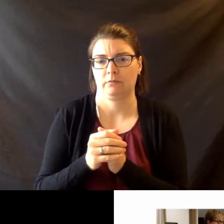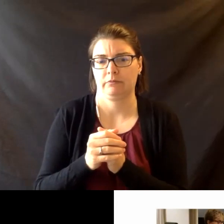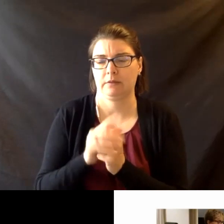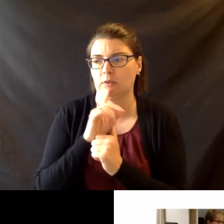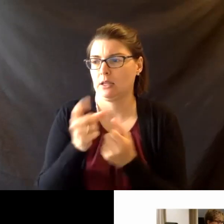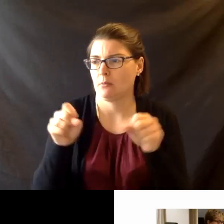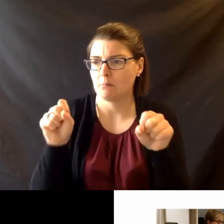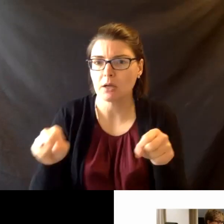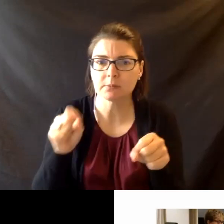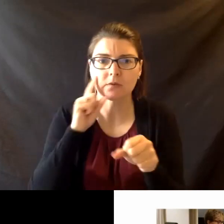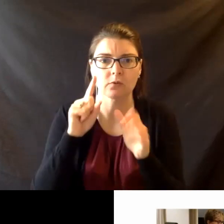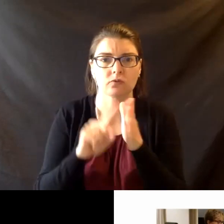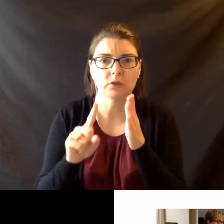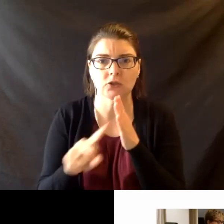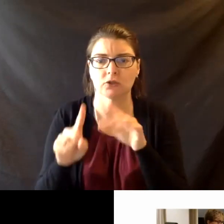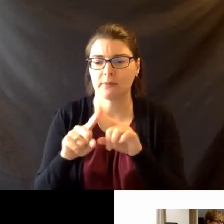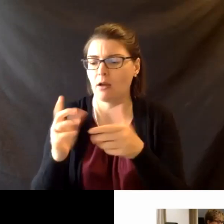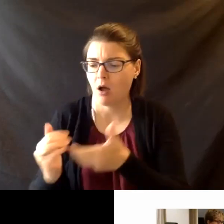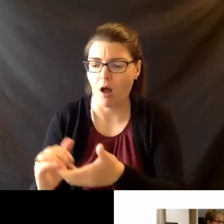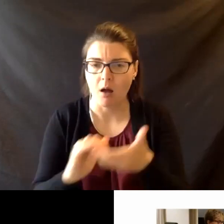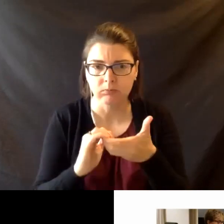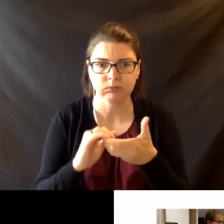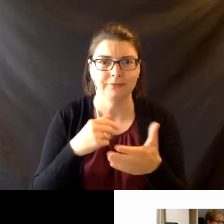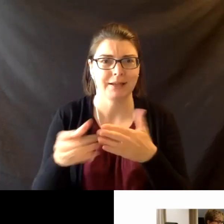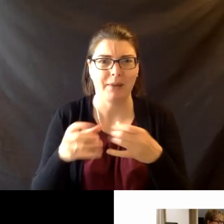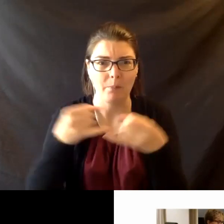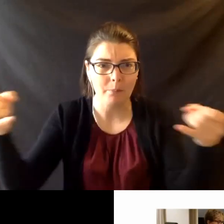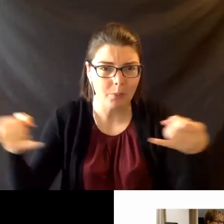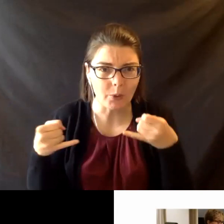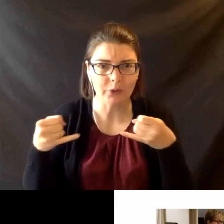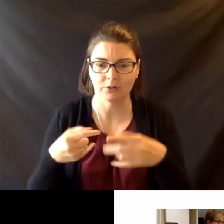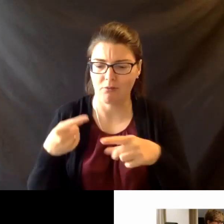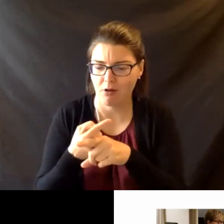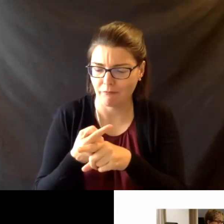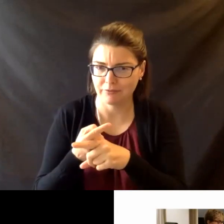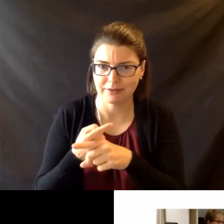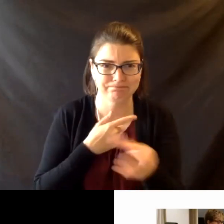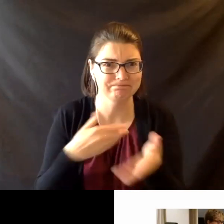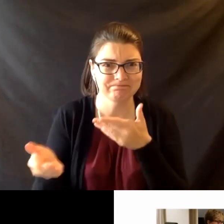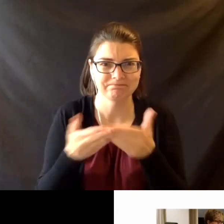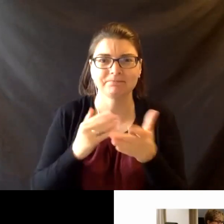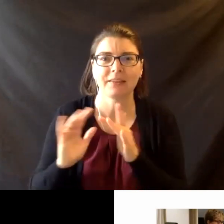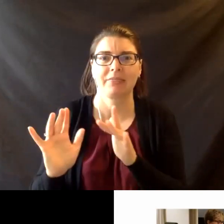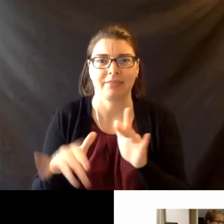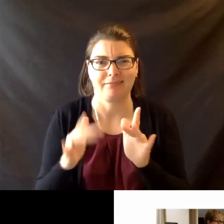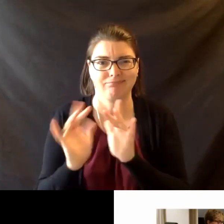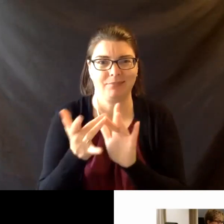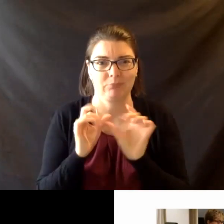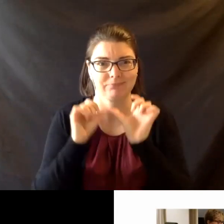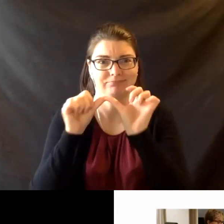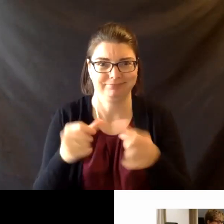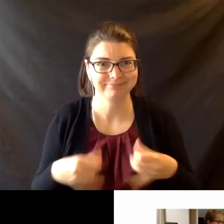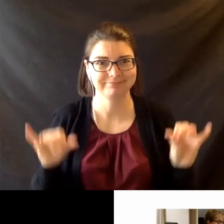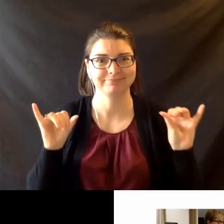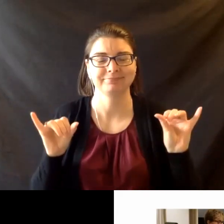for research based on collaboration across borders and conflict zones. So that network continues to this